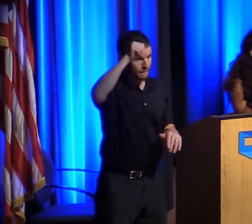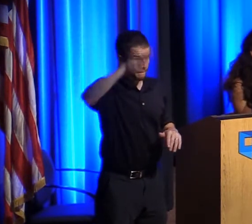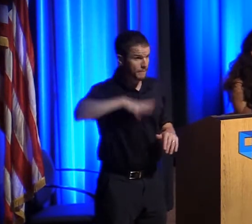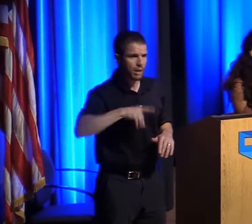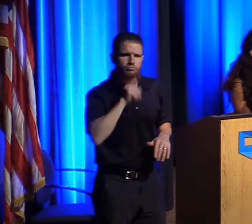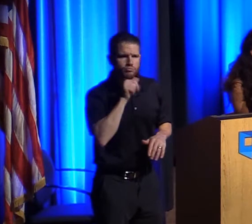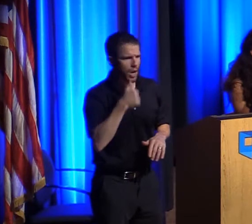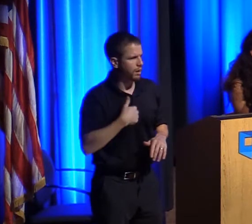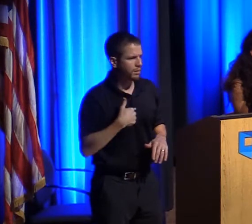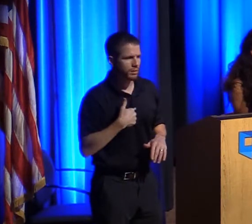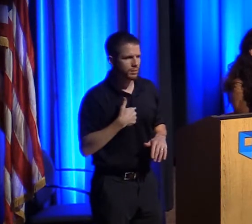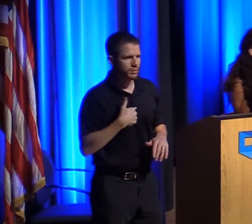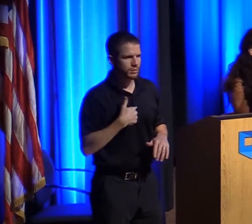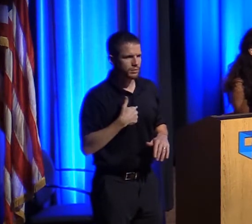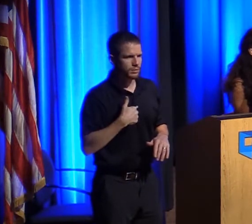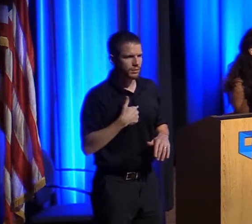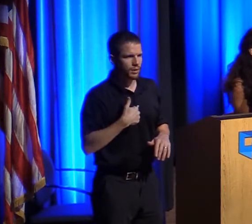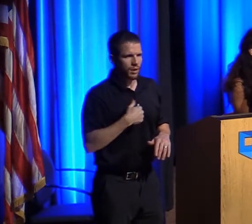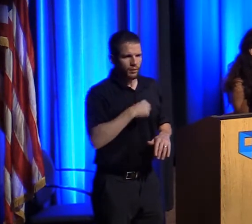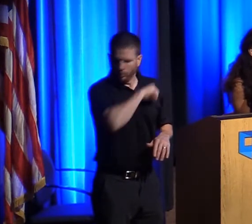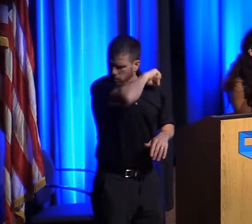stereotypes for that community are